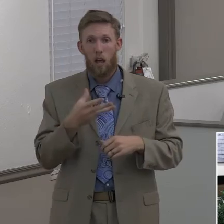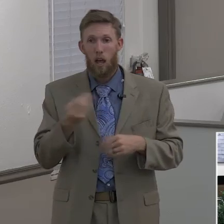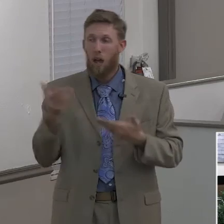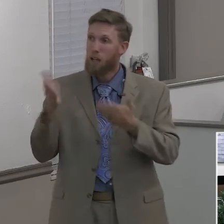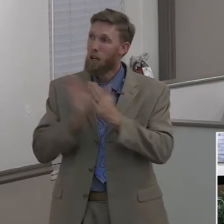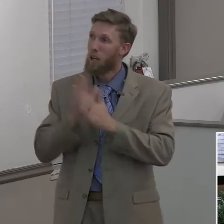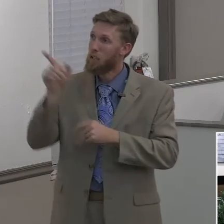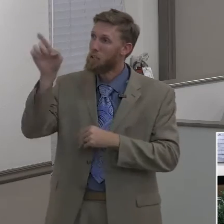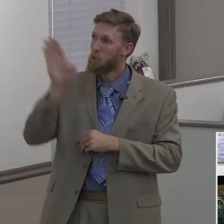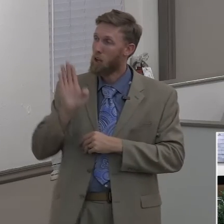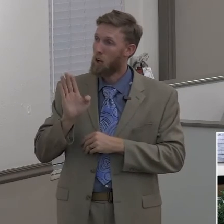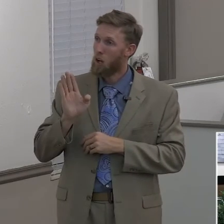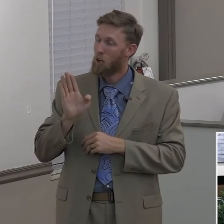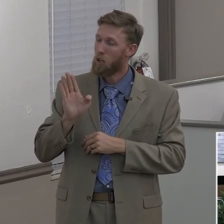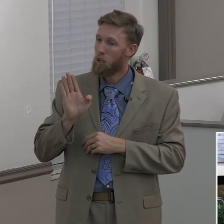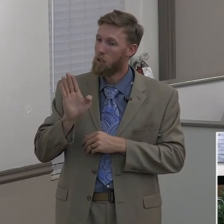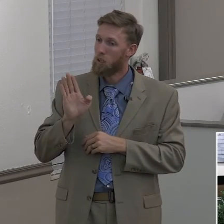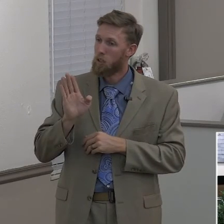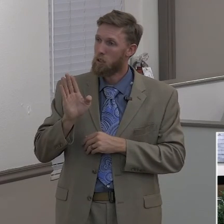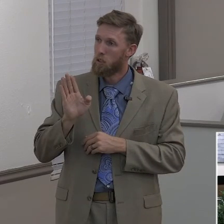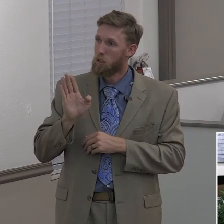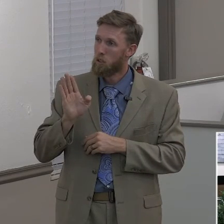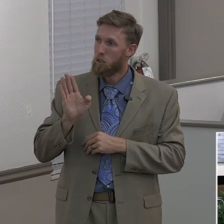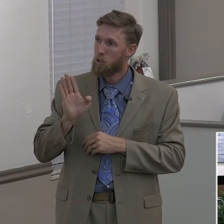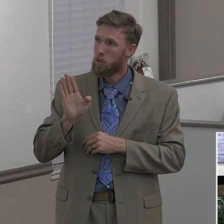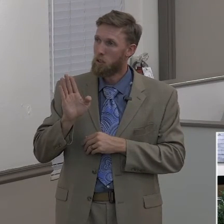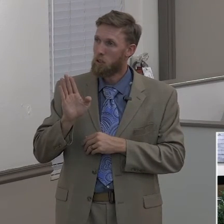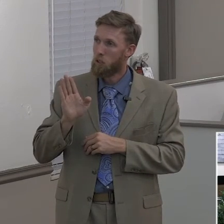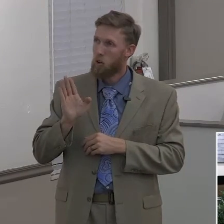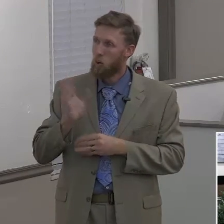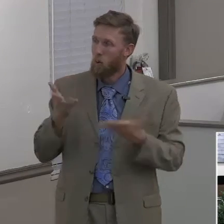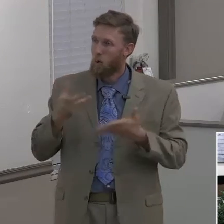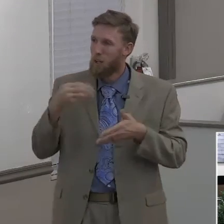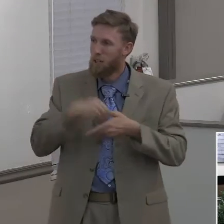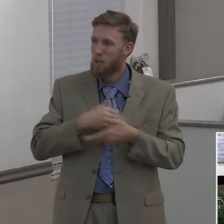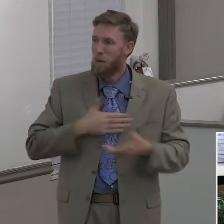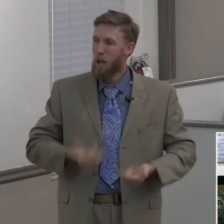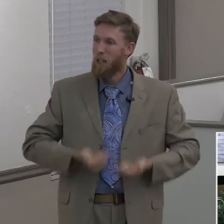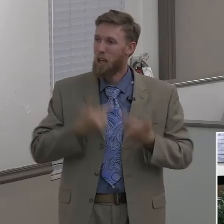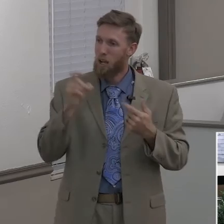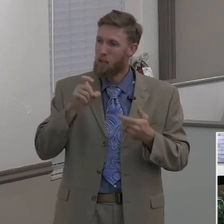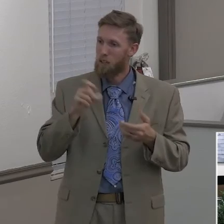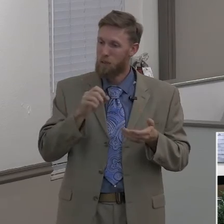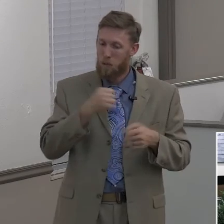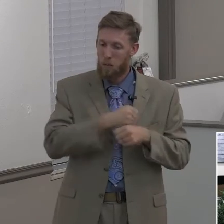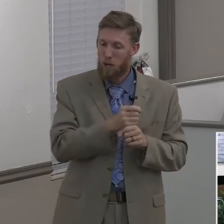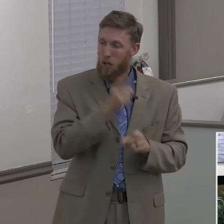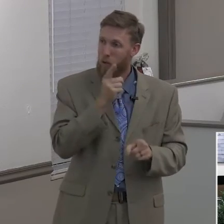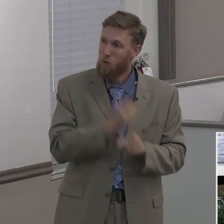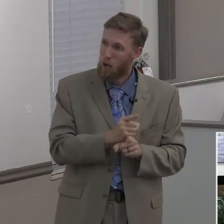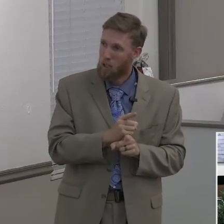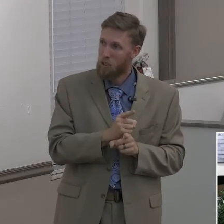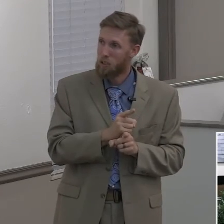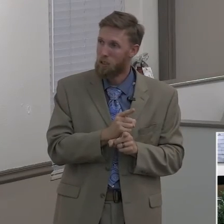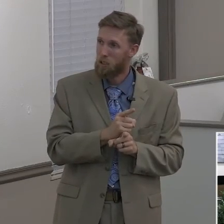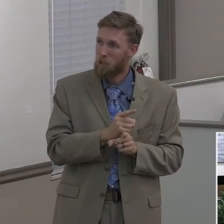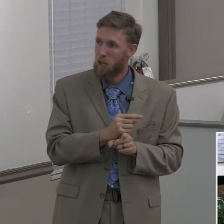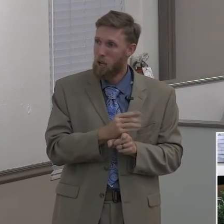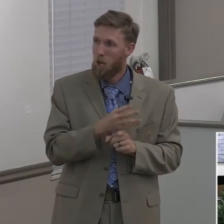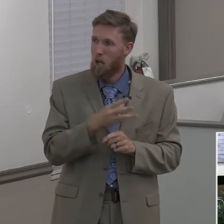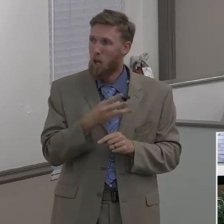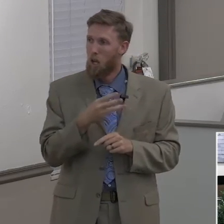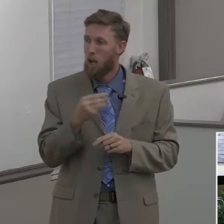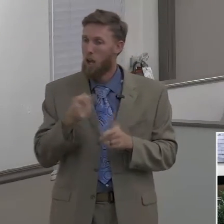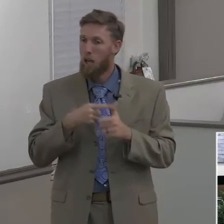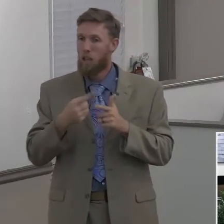ask God to show you if there's anything in your life that needs to be corrected. And then you can ask God to work in